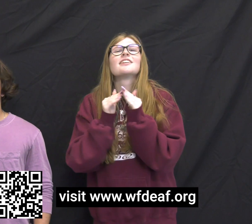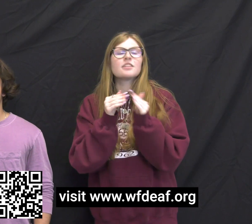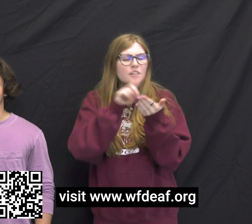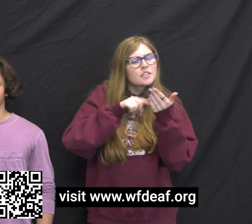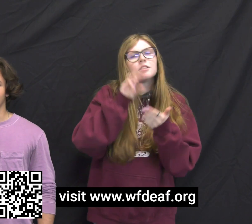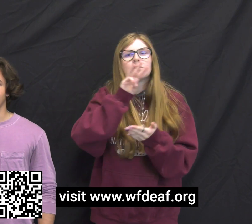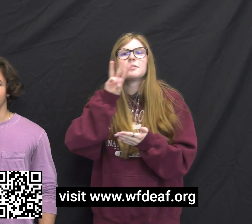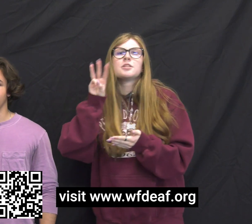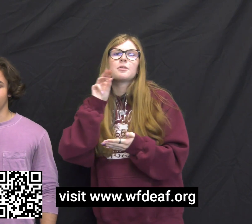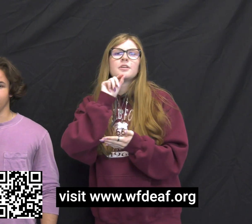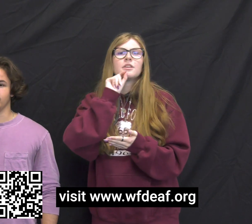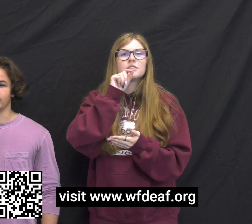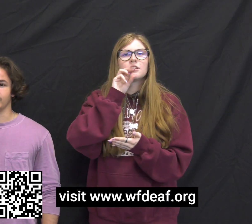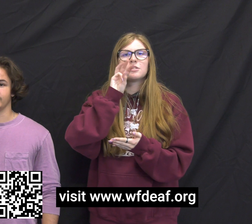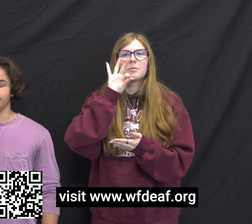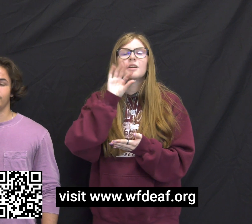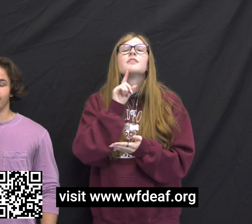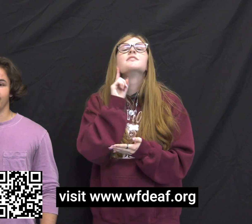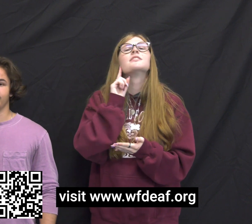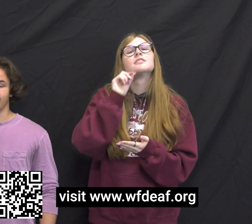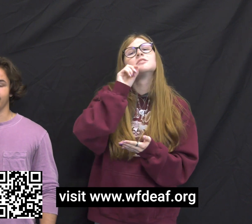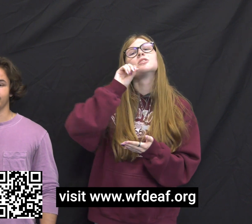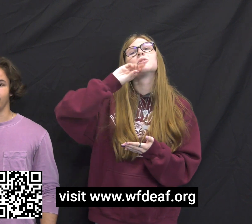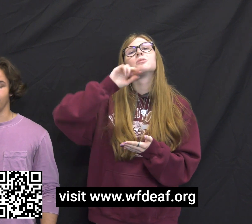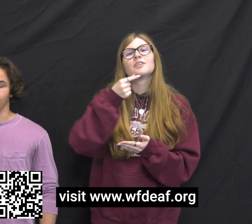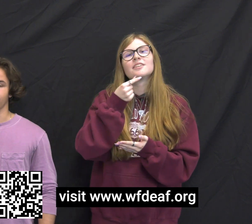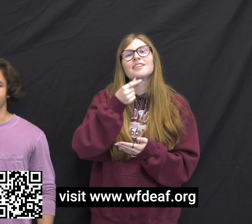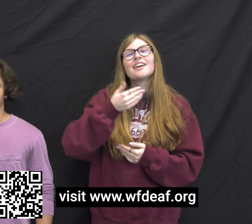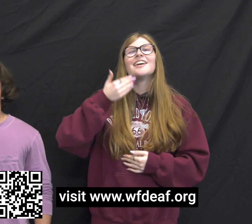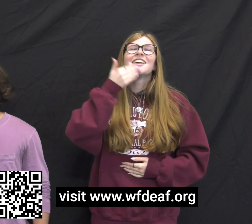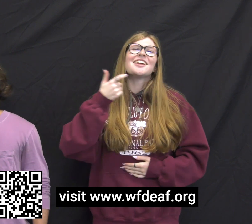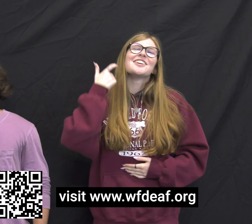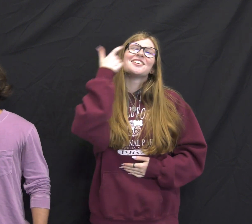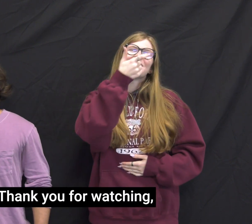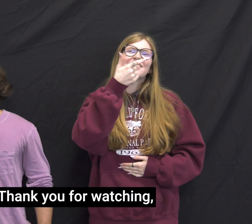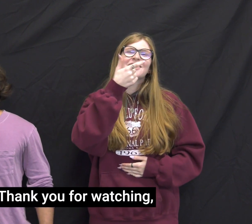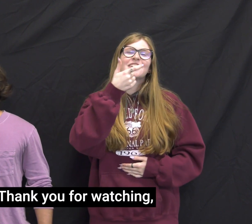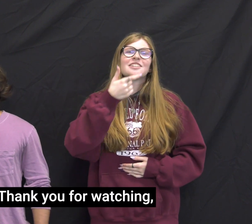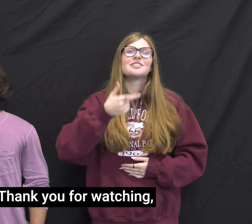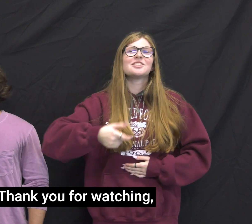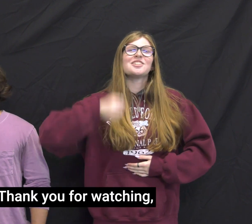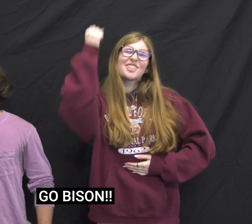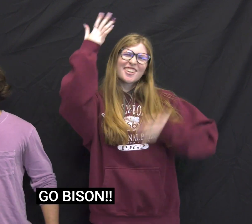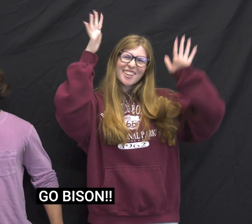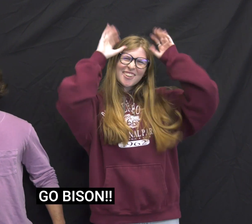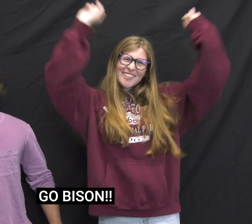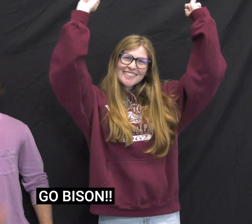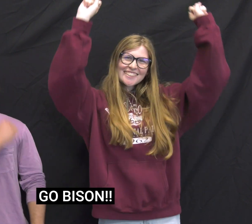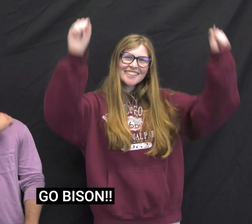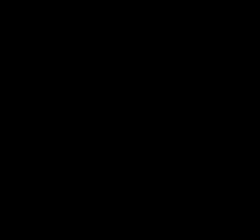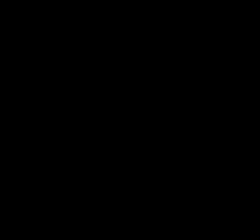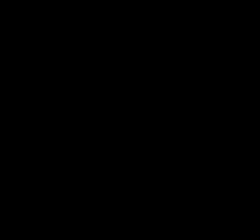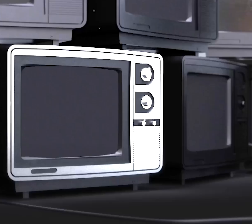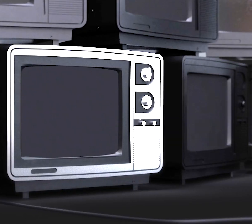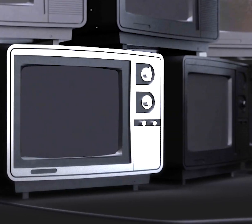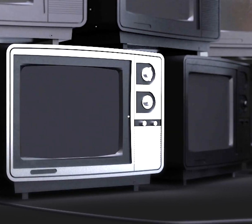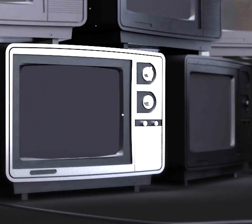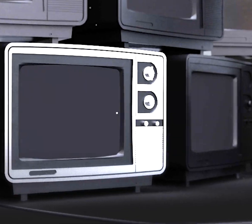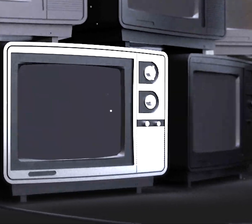community, visit www.wfdeaf.org. Thank you for watching. Go Bison!